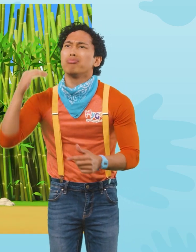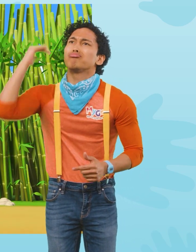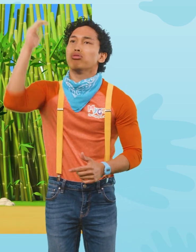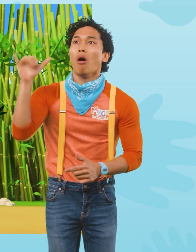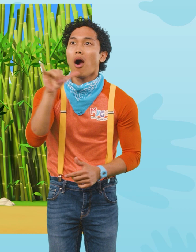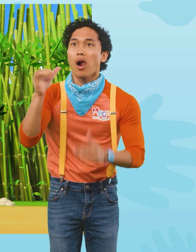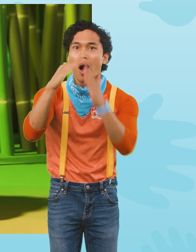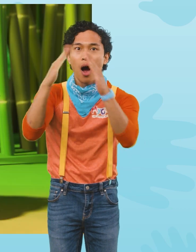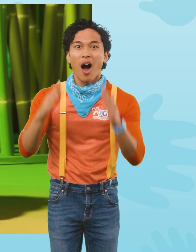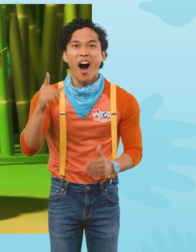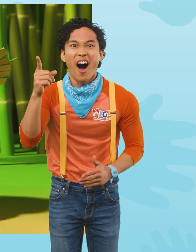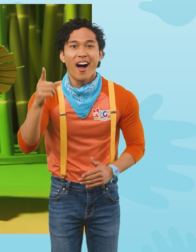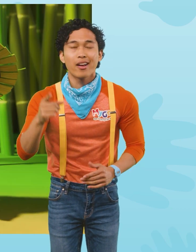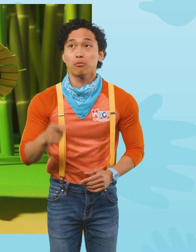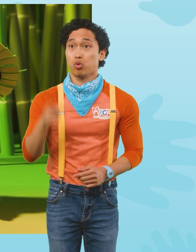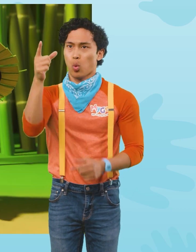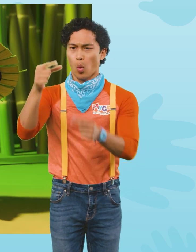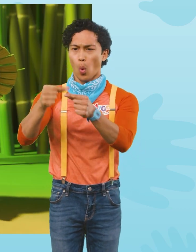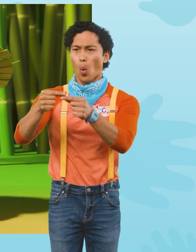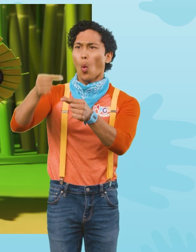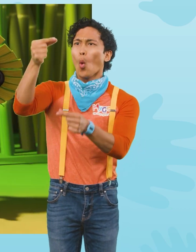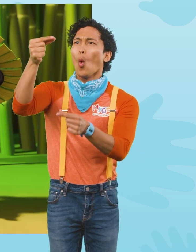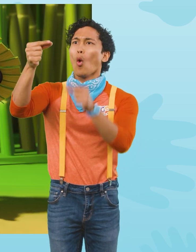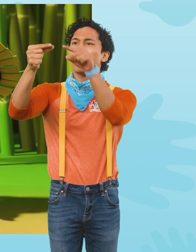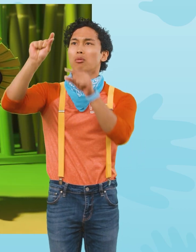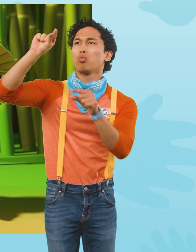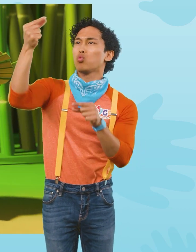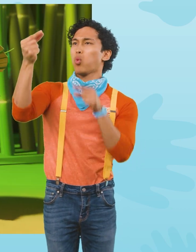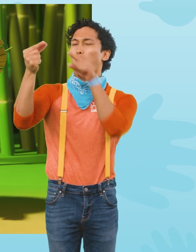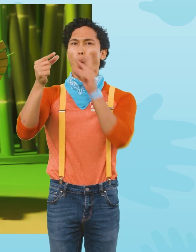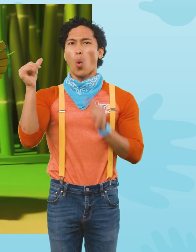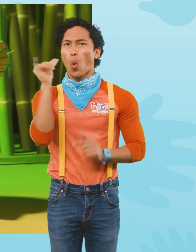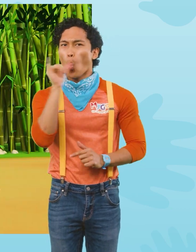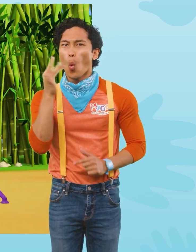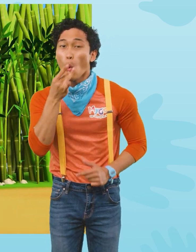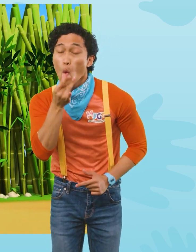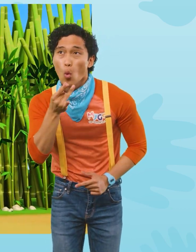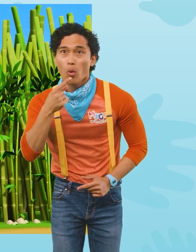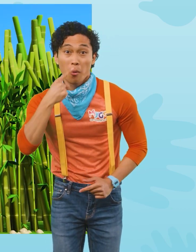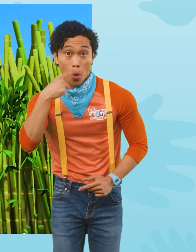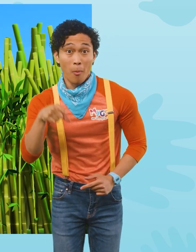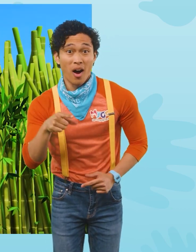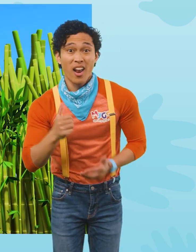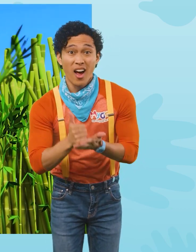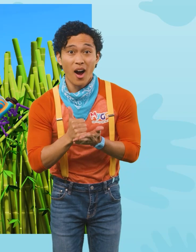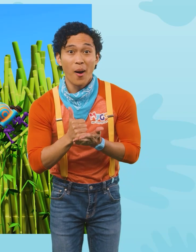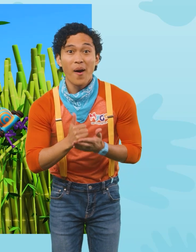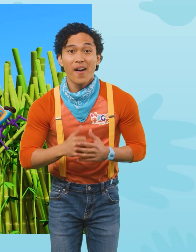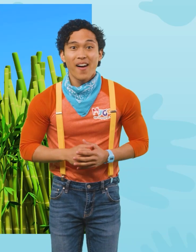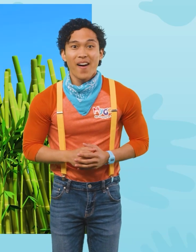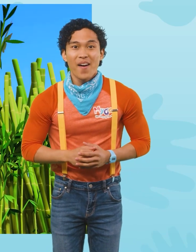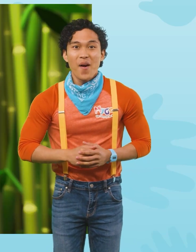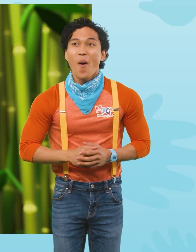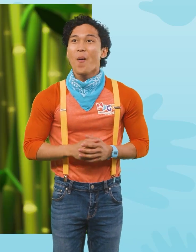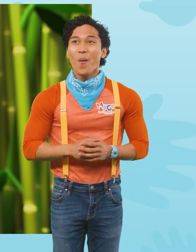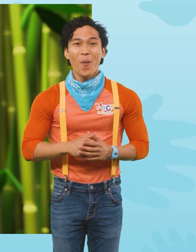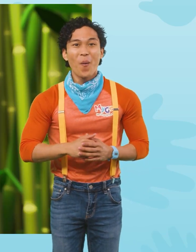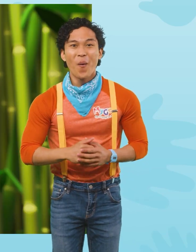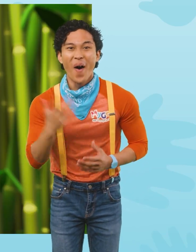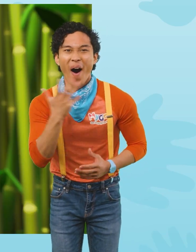as a house. The juiciest shoots are at the top. Would you mind? Whoa! Whoa!